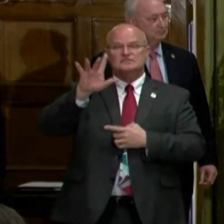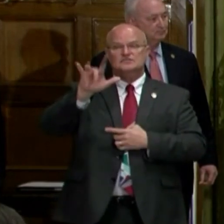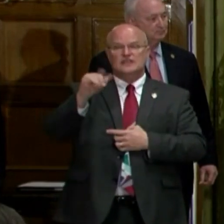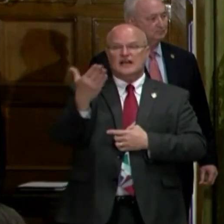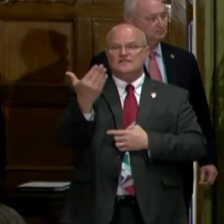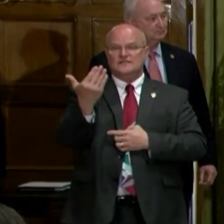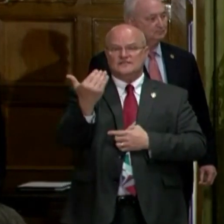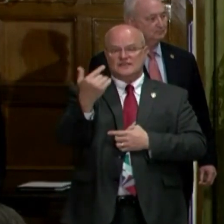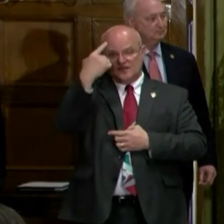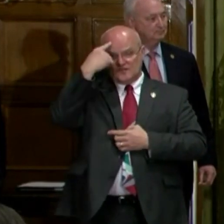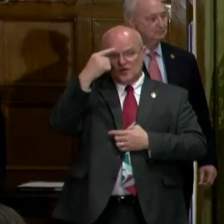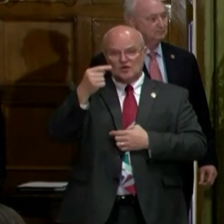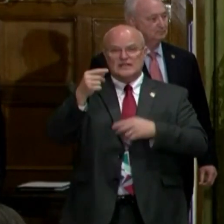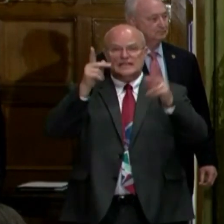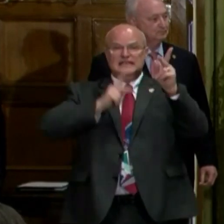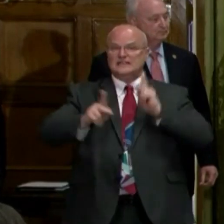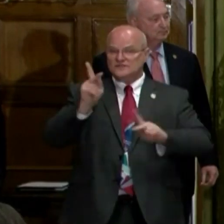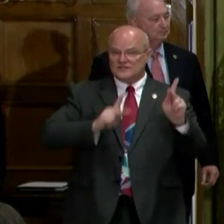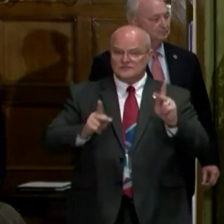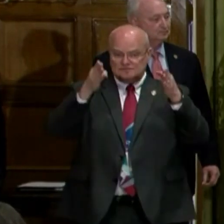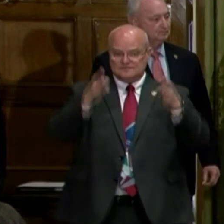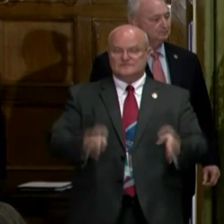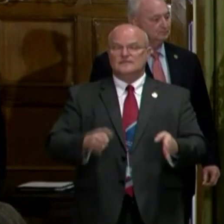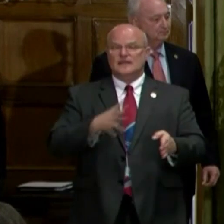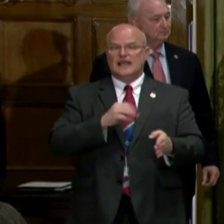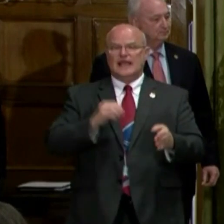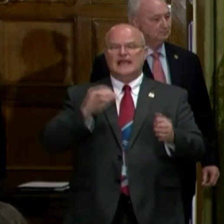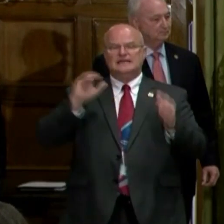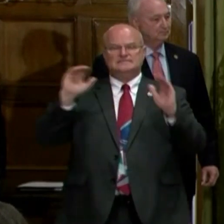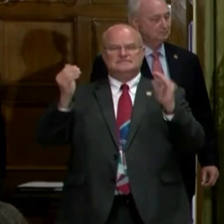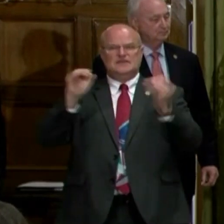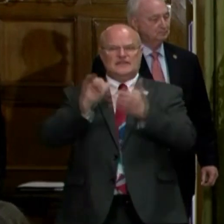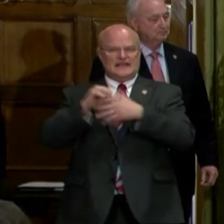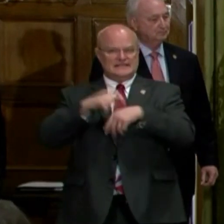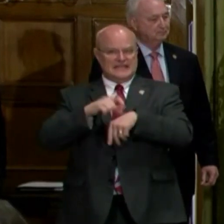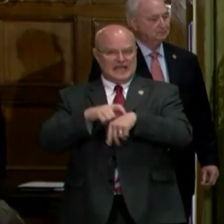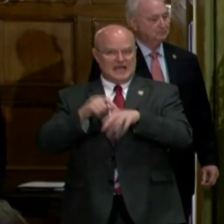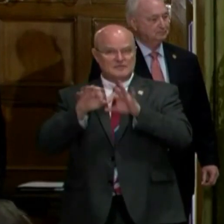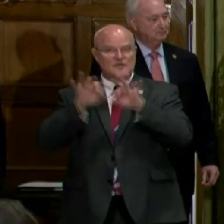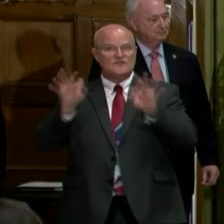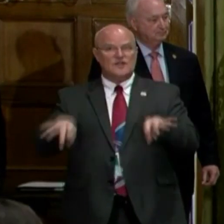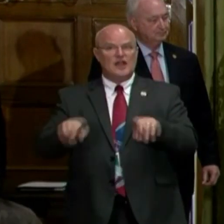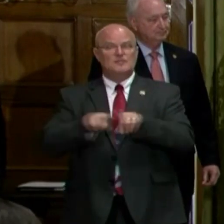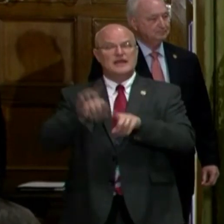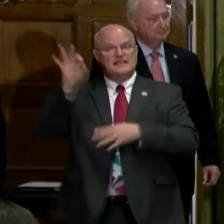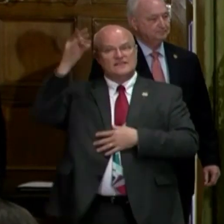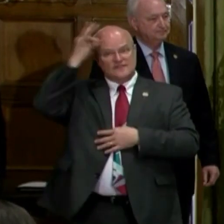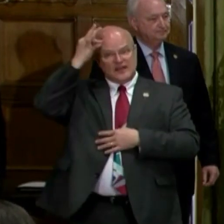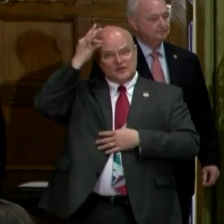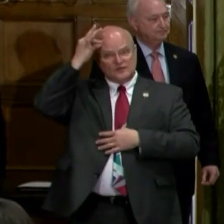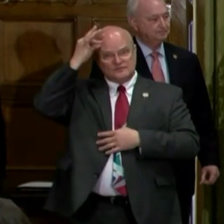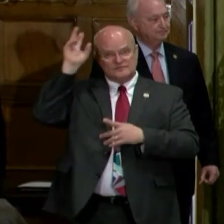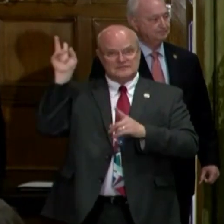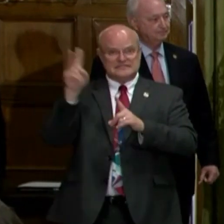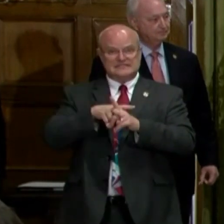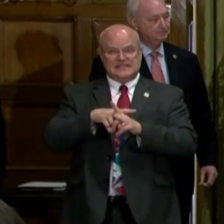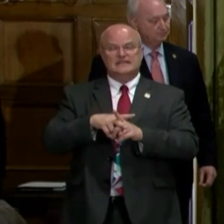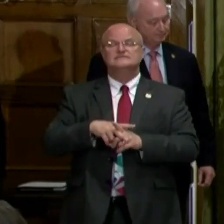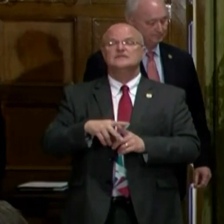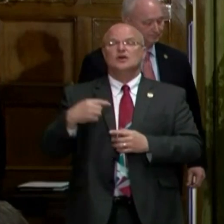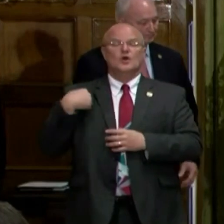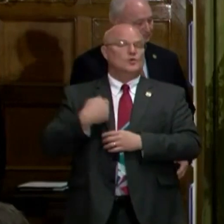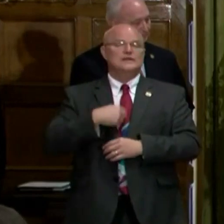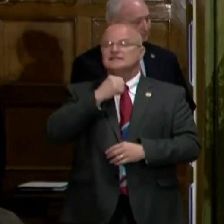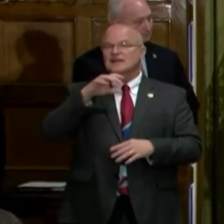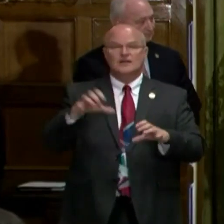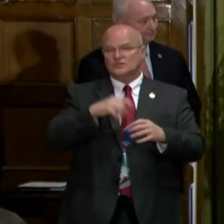for individuals and to mirror that time frame as same as the federals. But we did